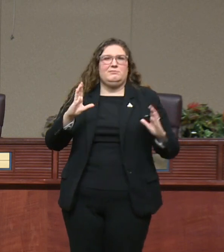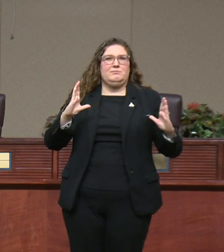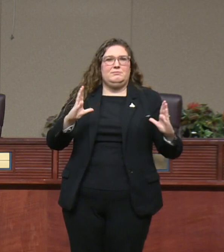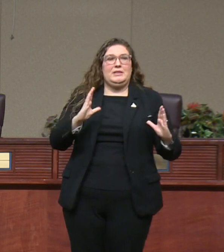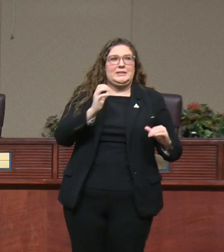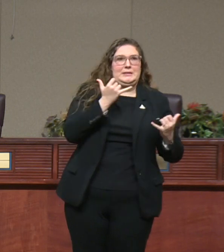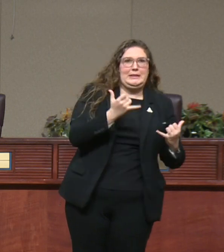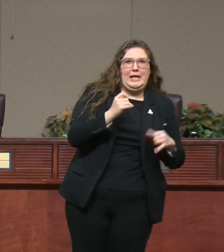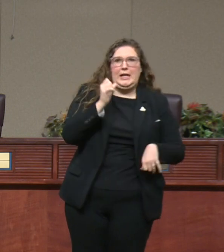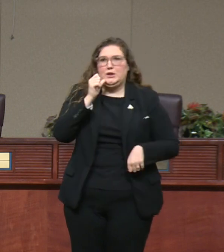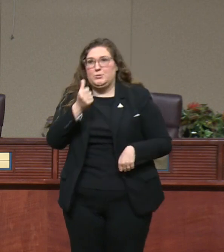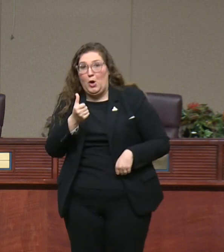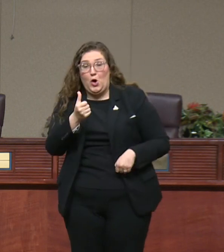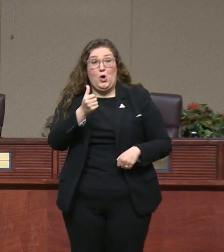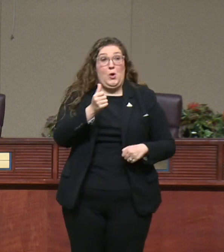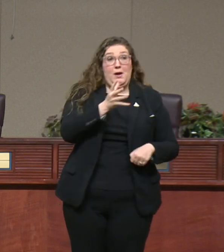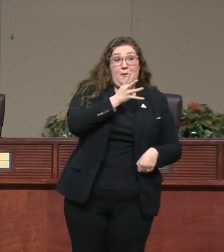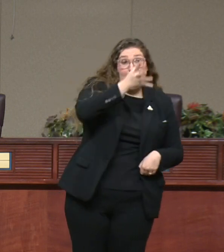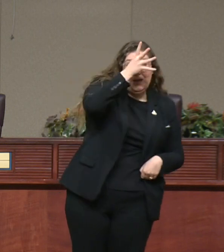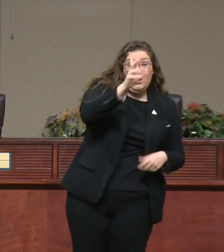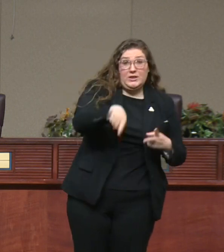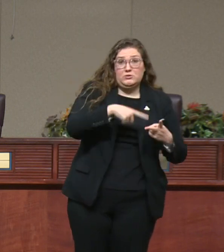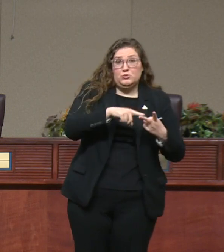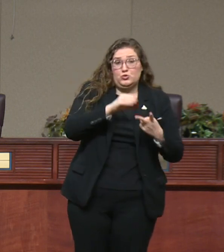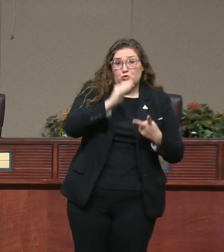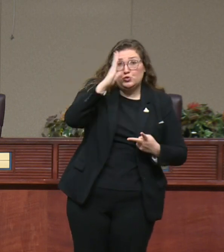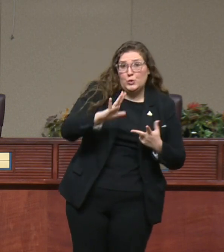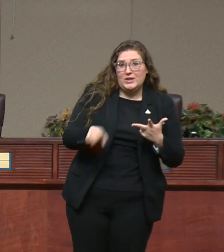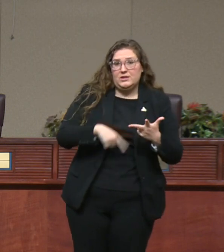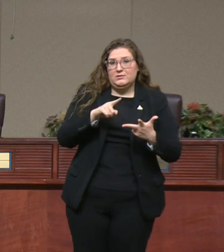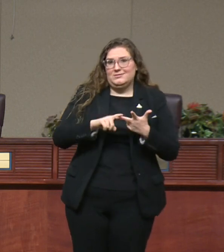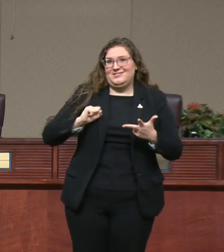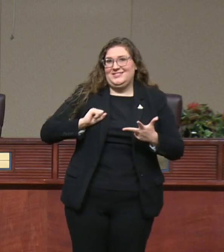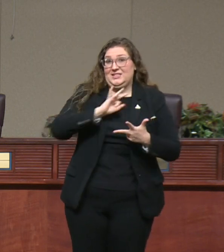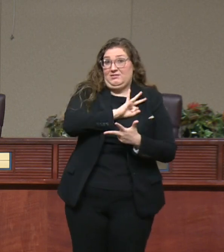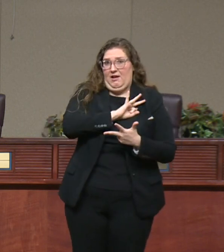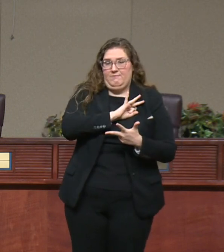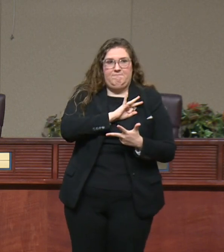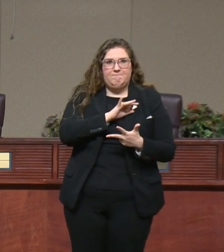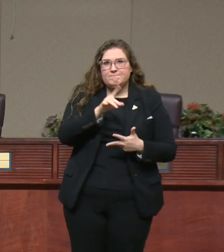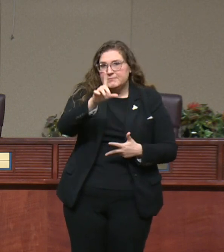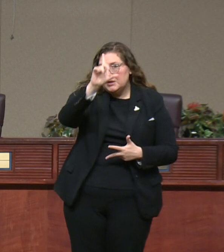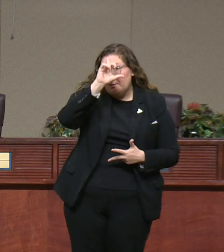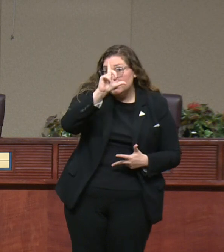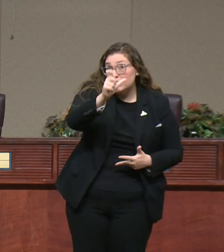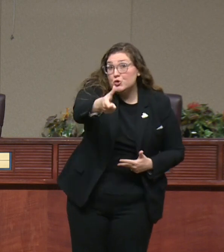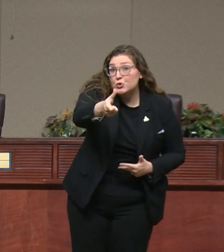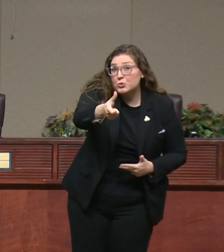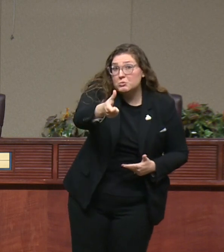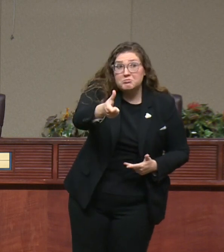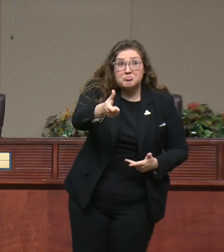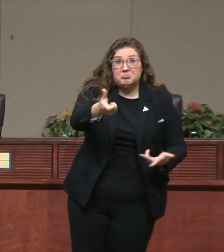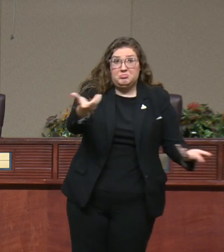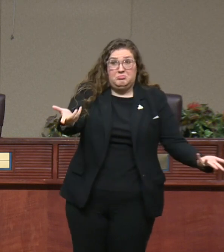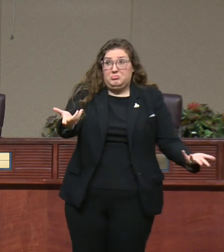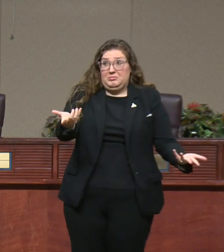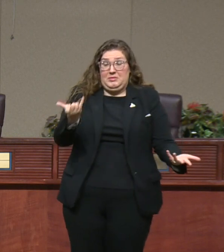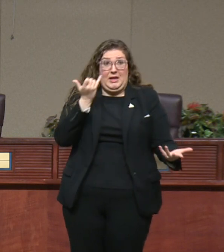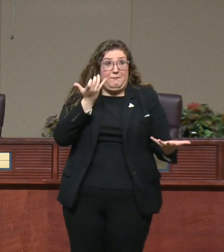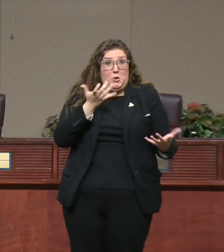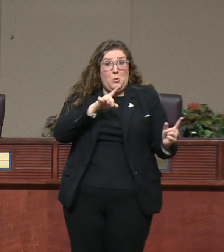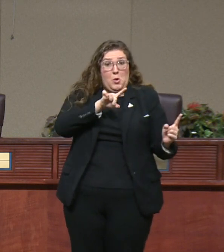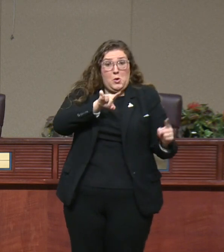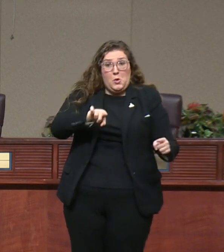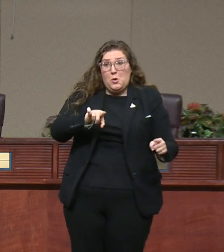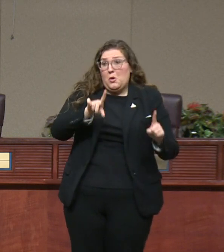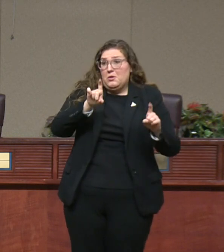and workers have a choice. It's not supposed to be mandatory. It's not the testing. People can go tested whatever they want